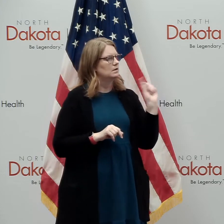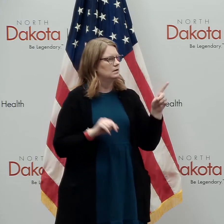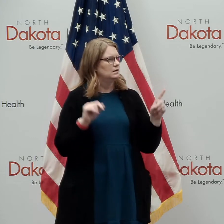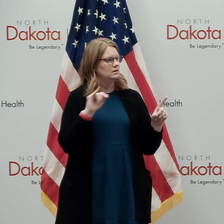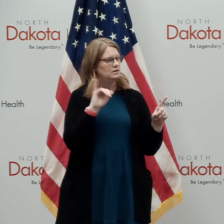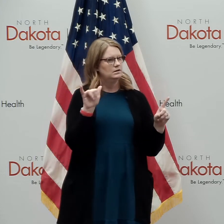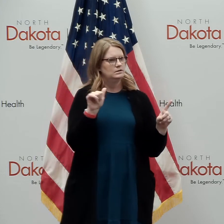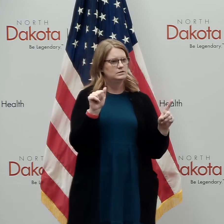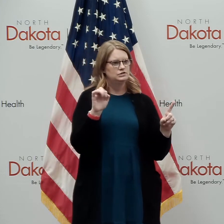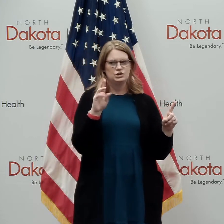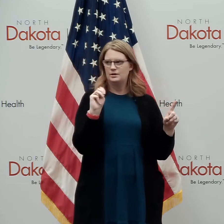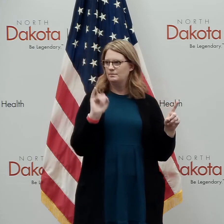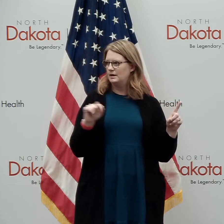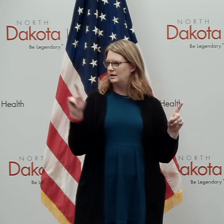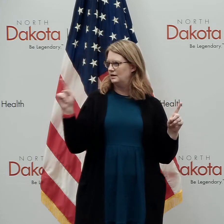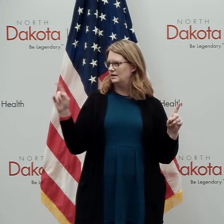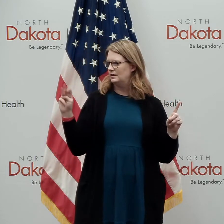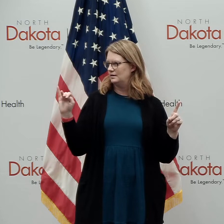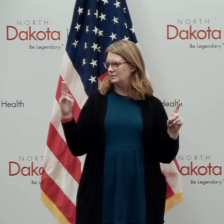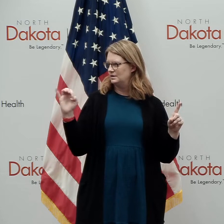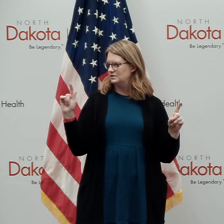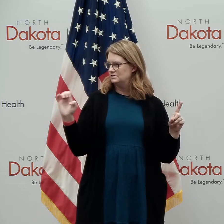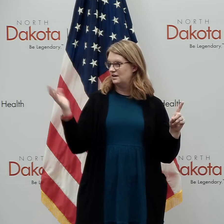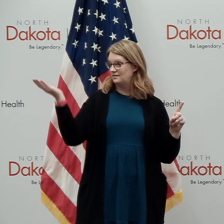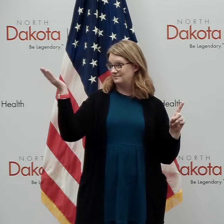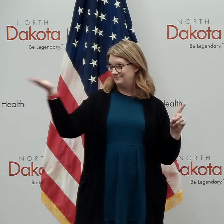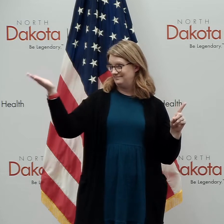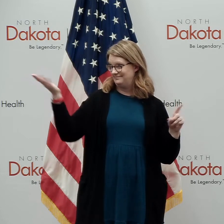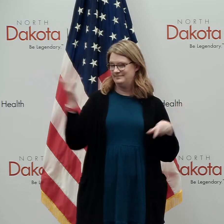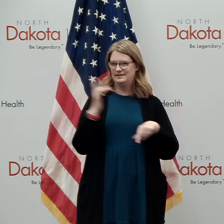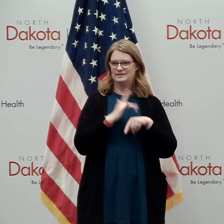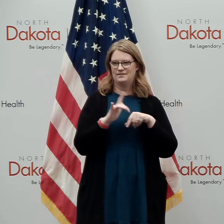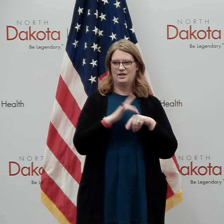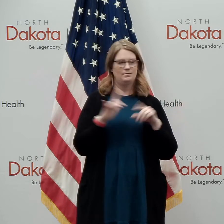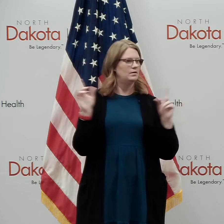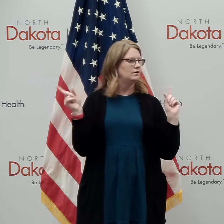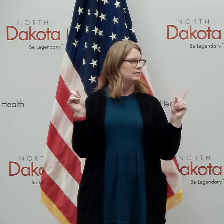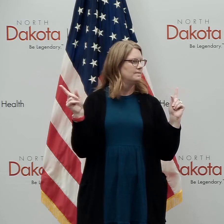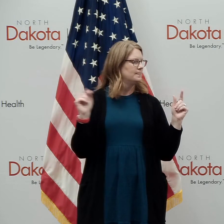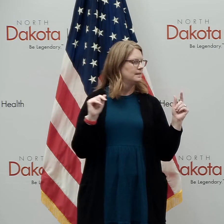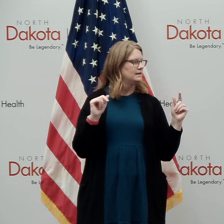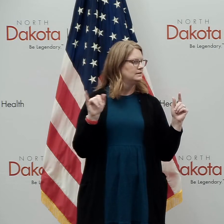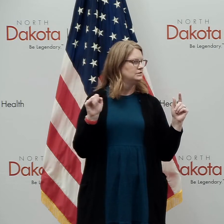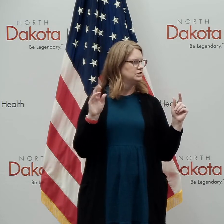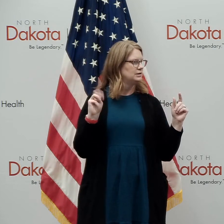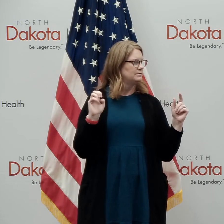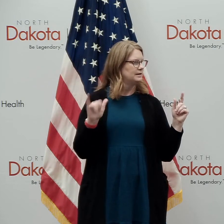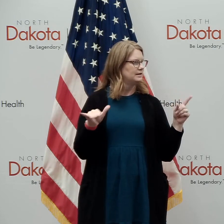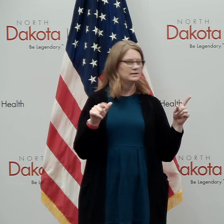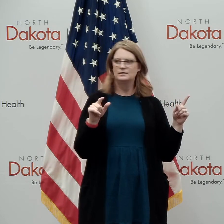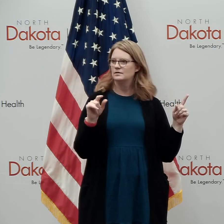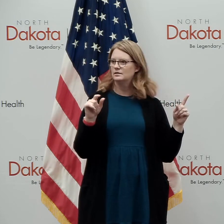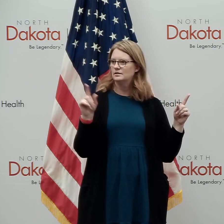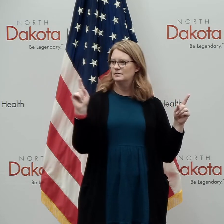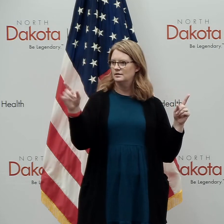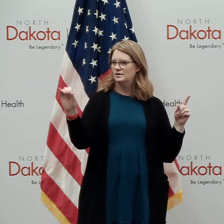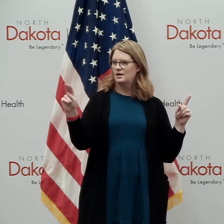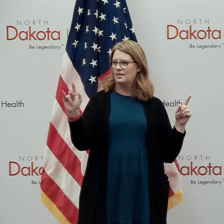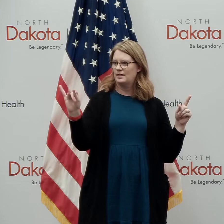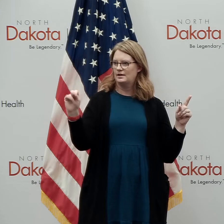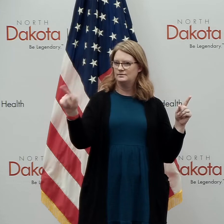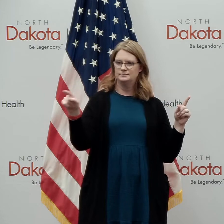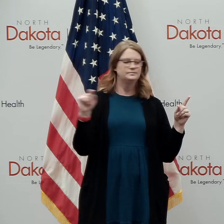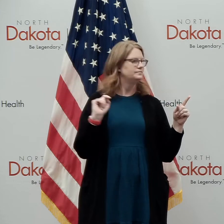Jeremy, and also remember we've got Michelle is also available for questions on ERG as well here. We're going Jeremy, and then we're going, was it online?